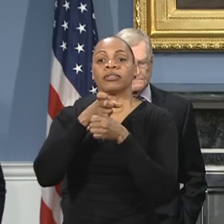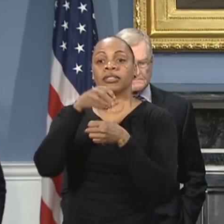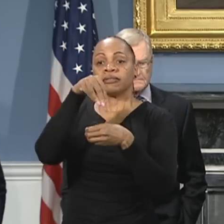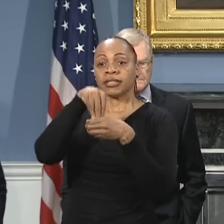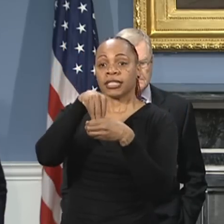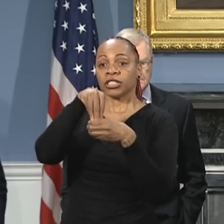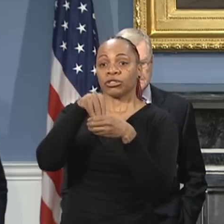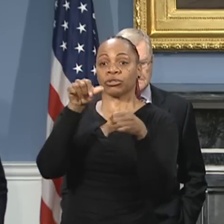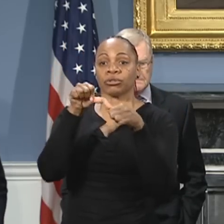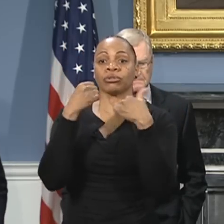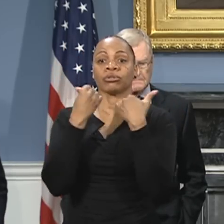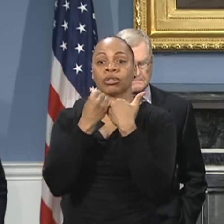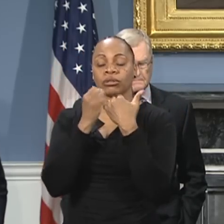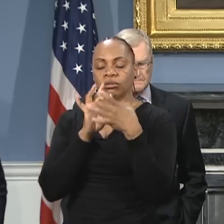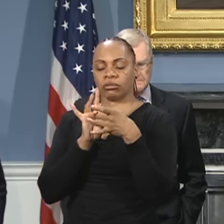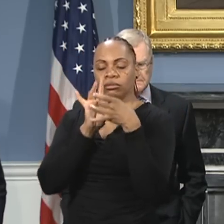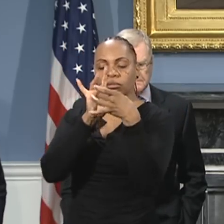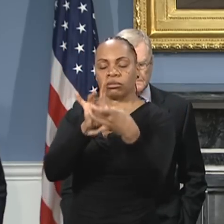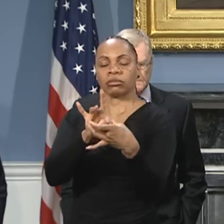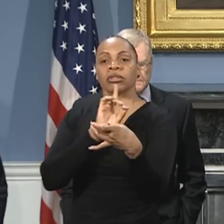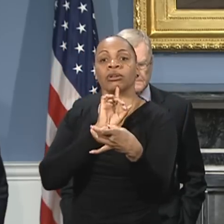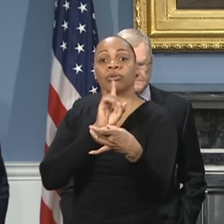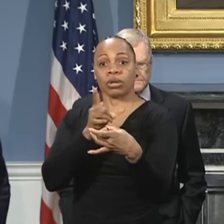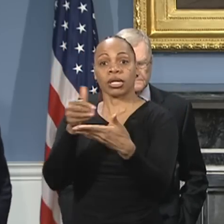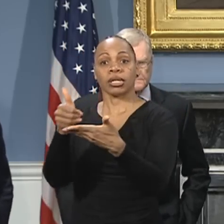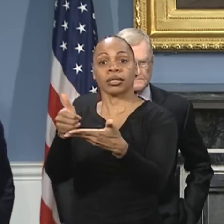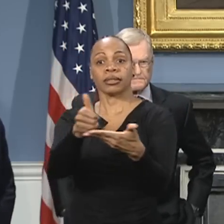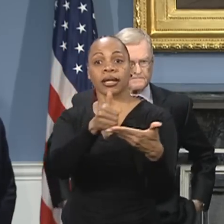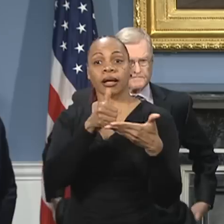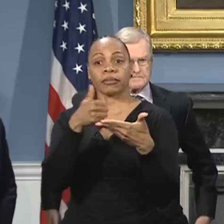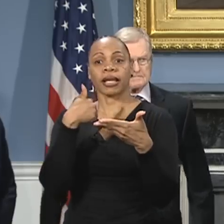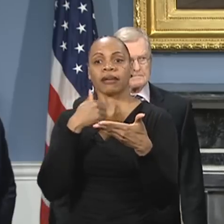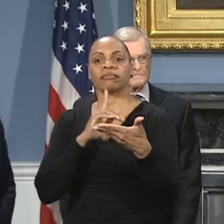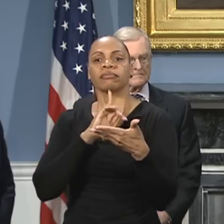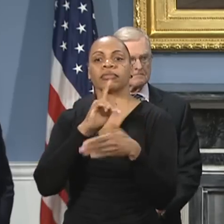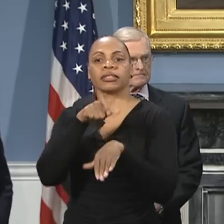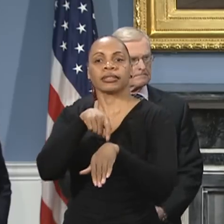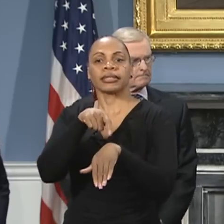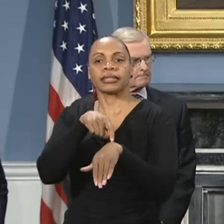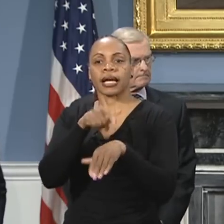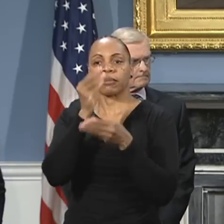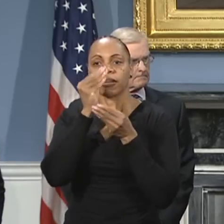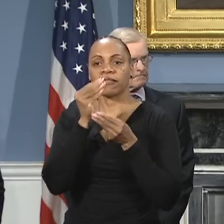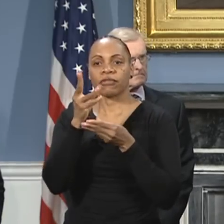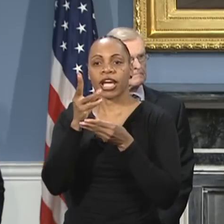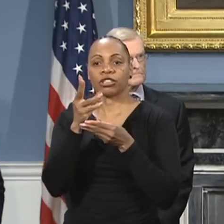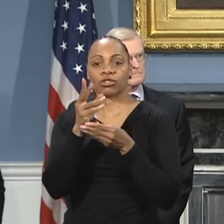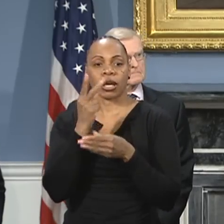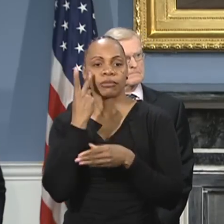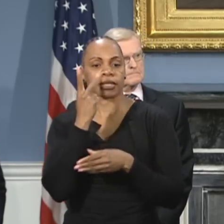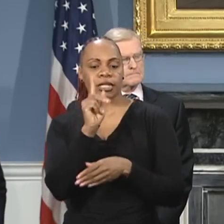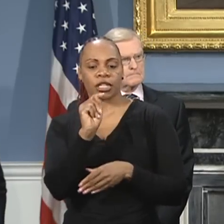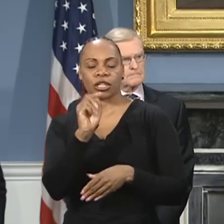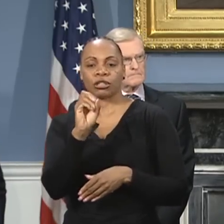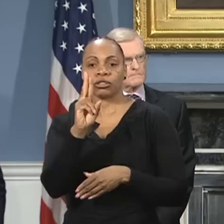is really going to help us have real-time information. So I'm going to look at any combination of Tony,